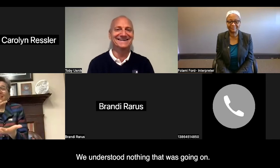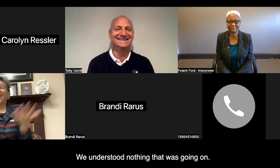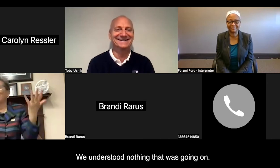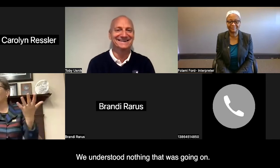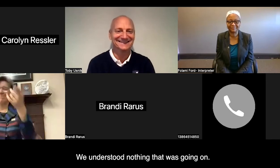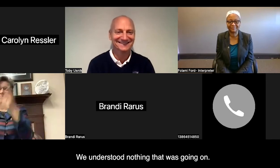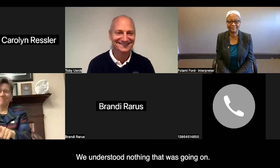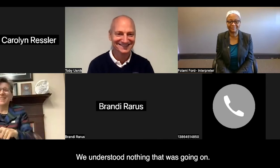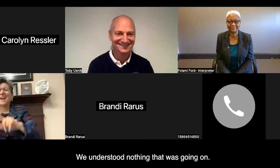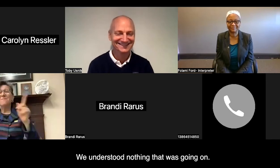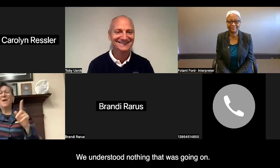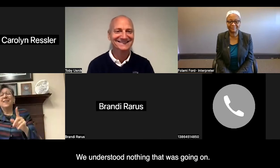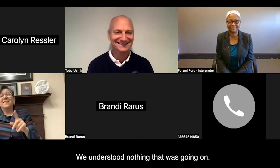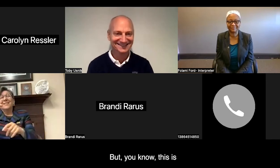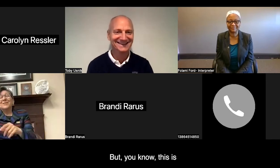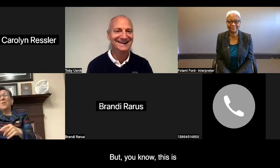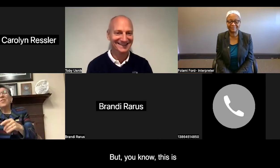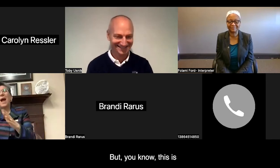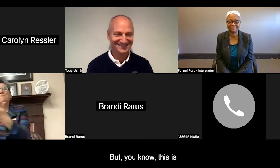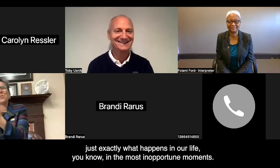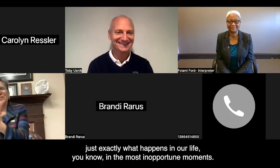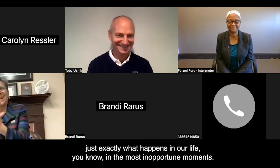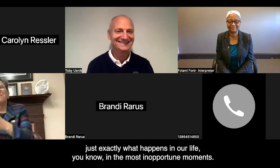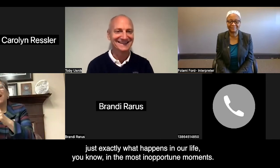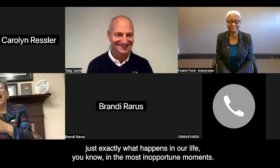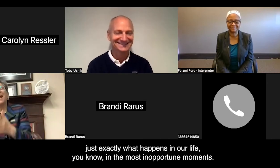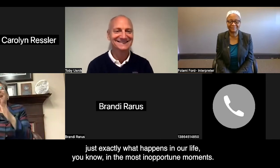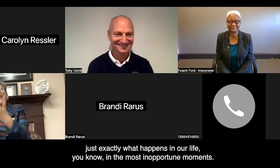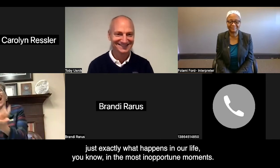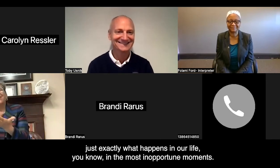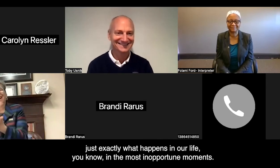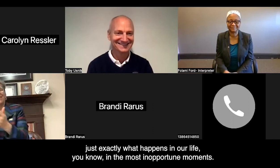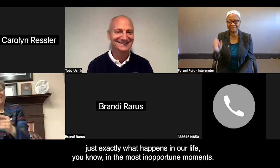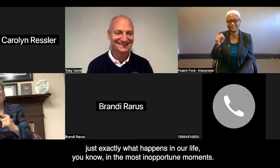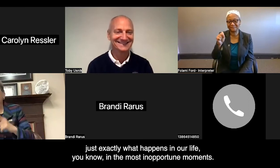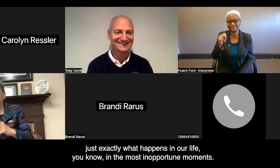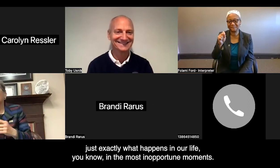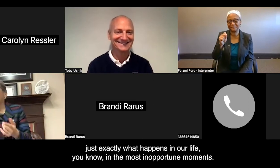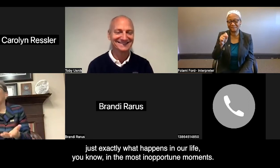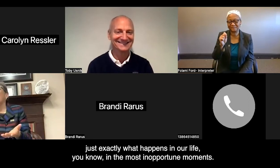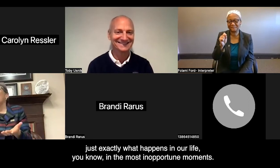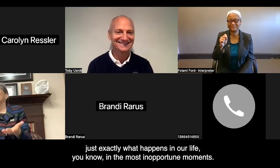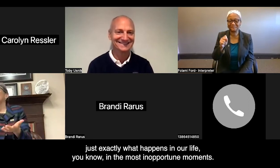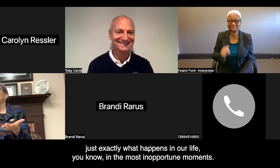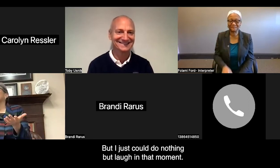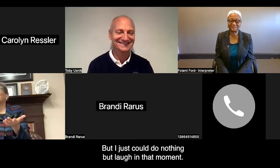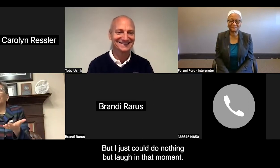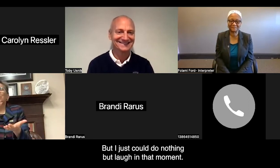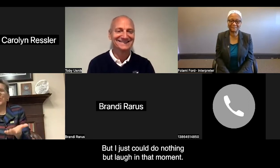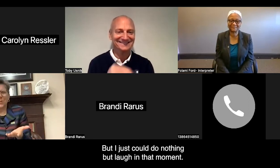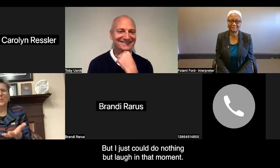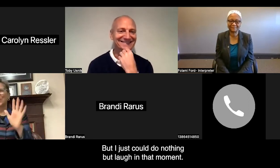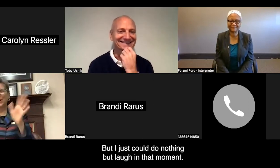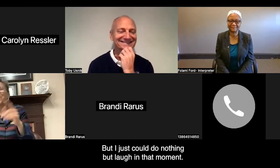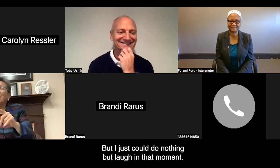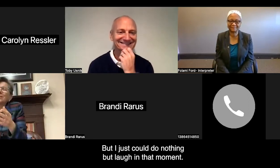that was going on. But you know, this is just exactly what happens in our life, you know, in the most inopportune moments. But I just could do nothing but